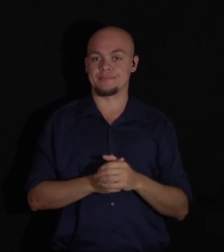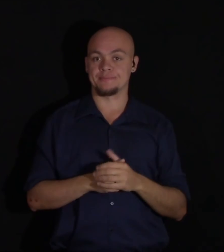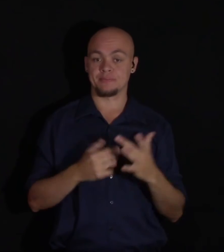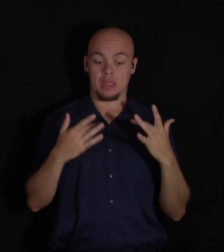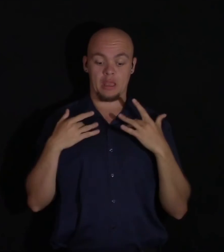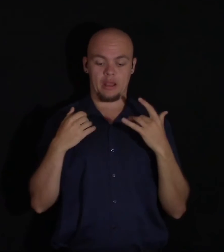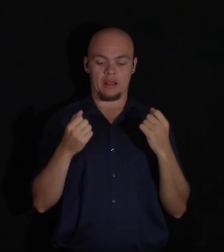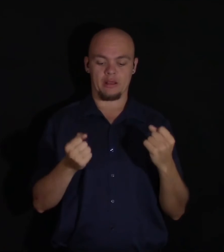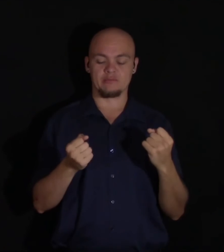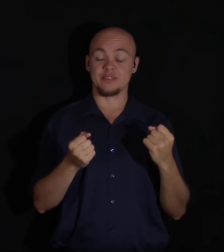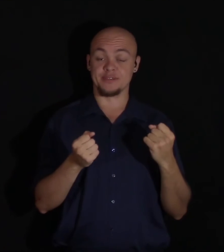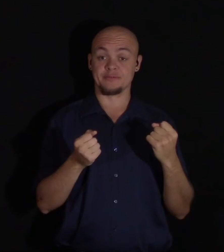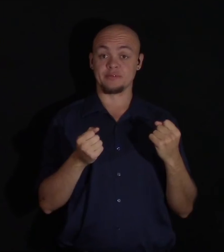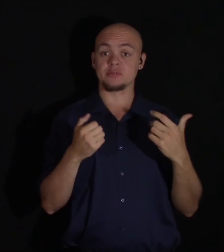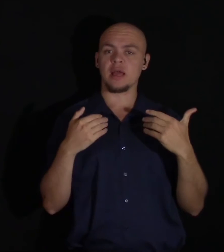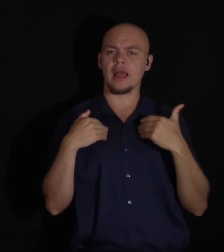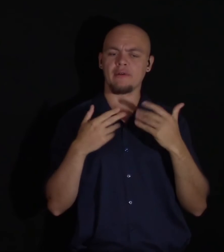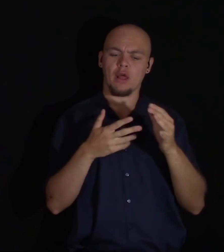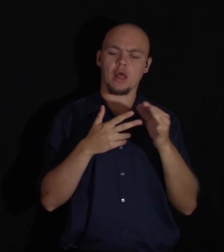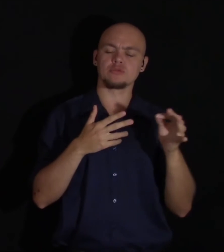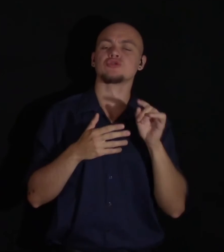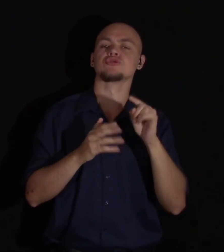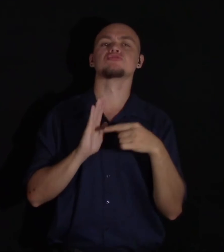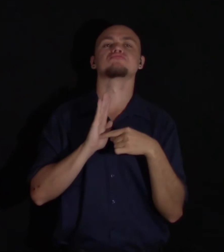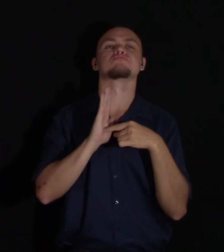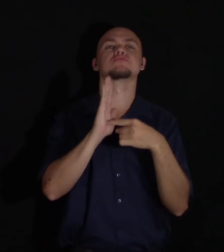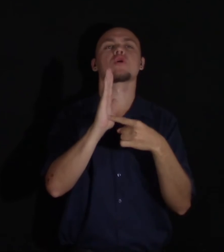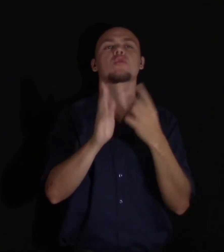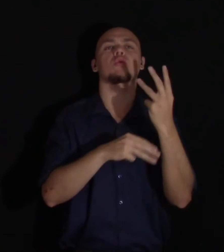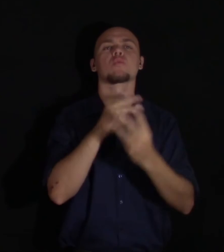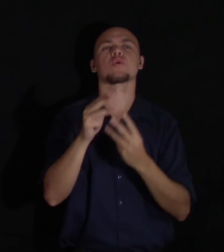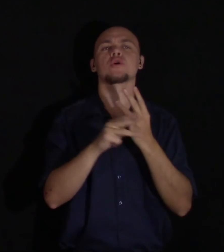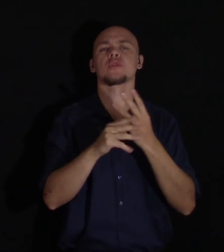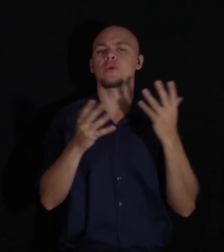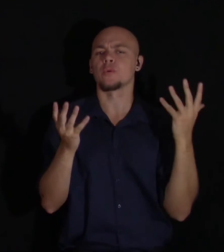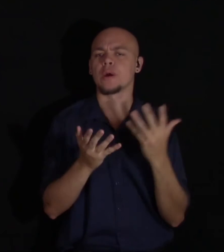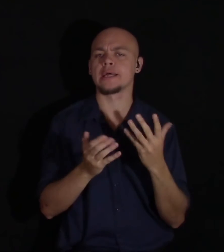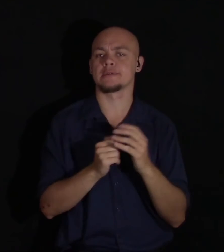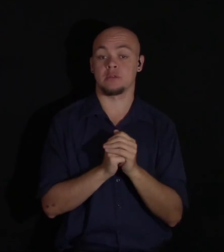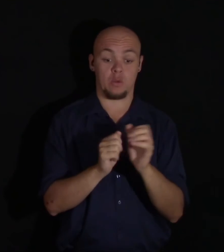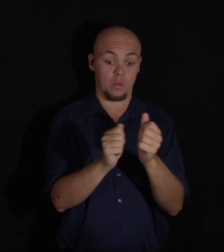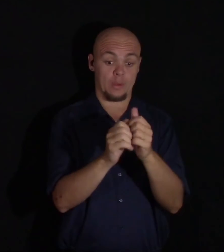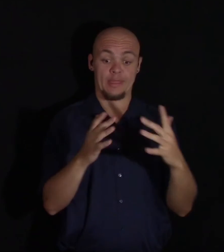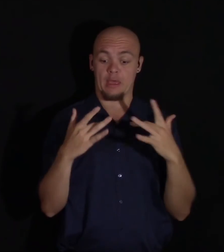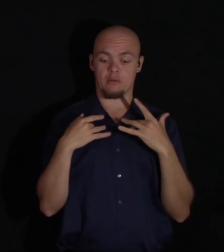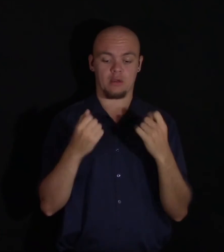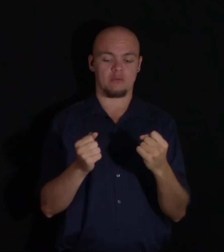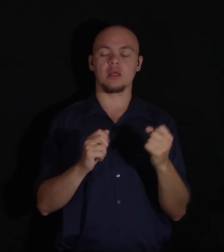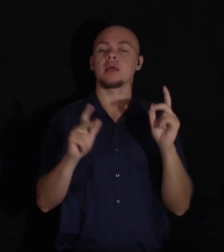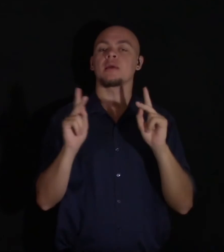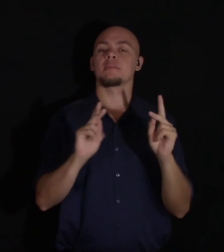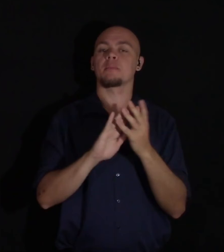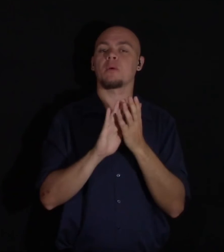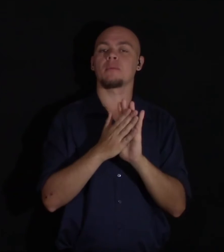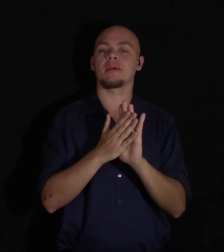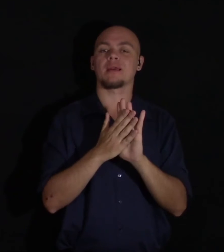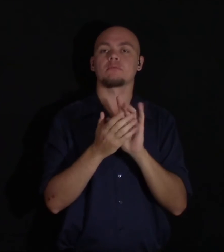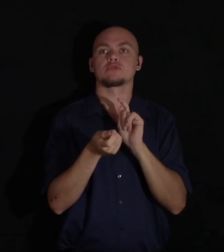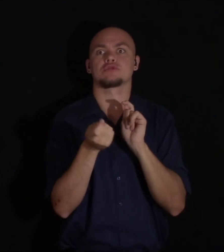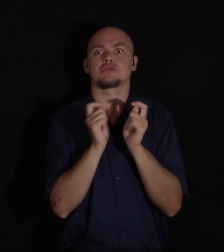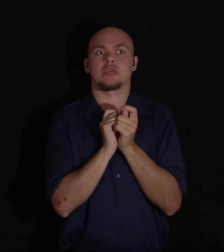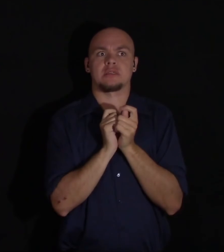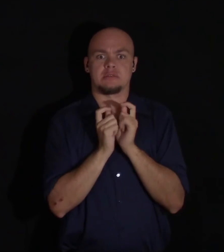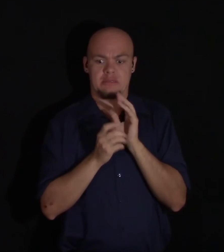Confidence gives you the option to choose what you project to the world. Without confidence, people can be forced to change parts